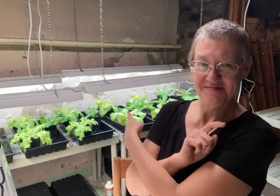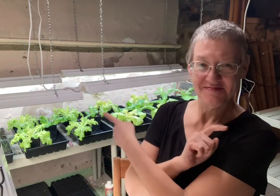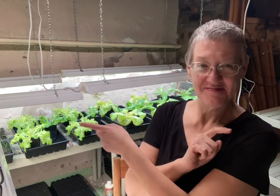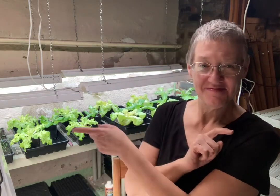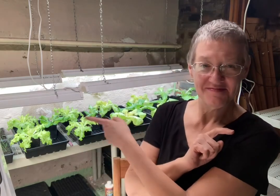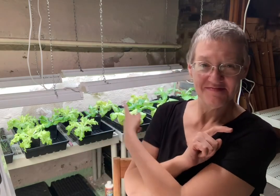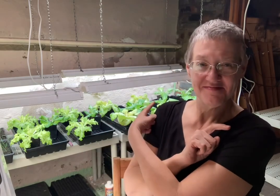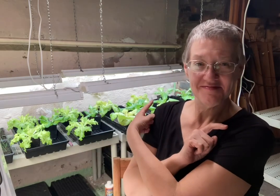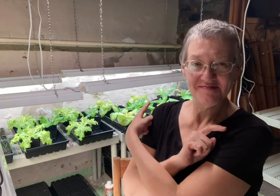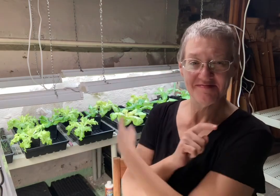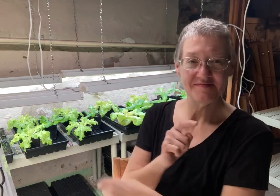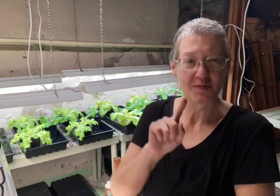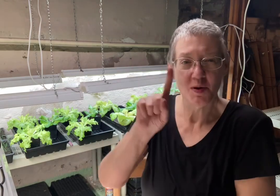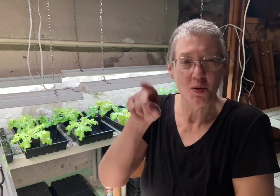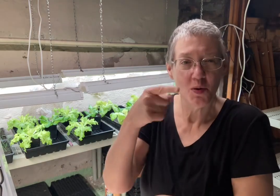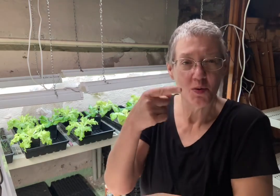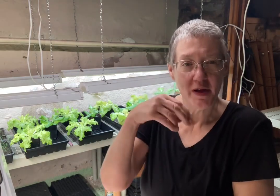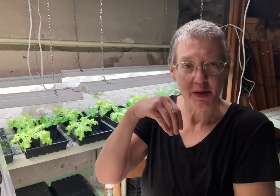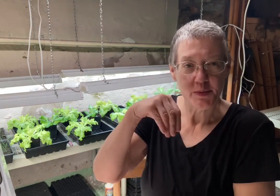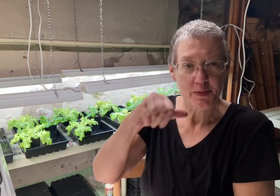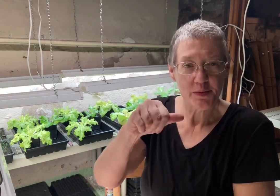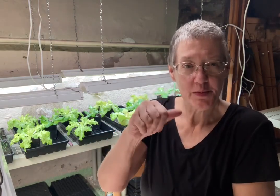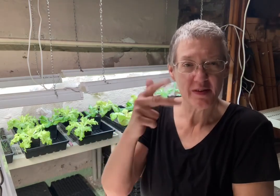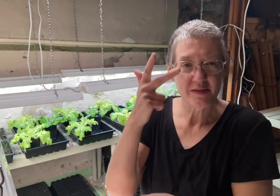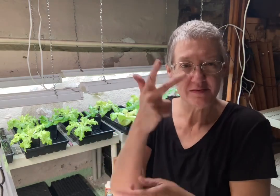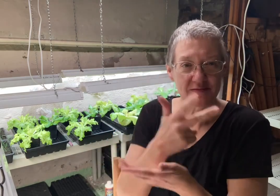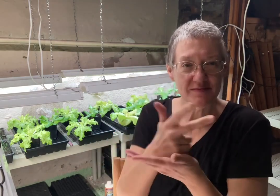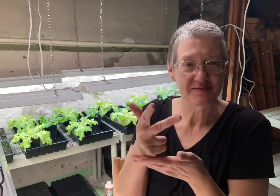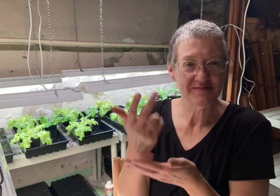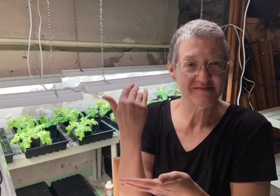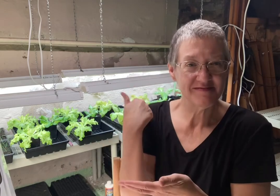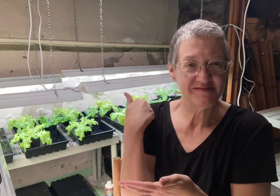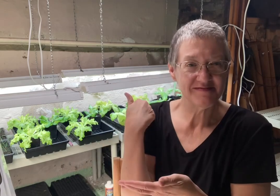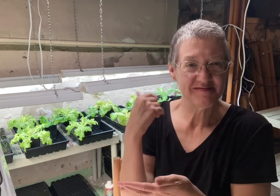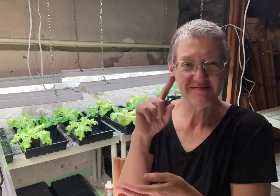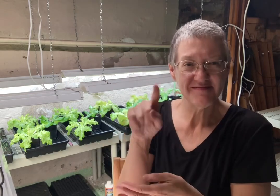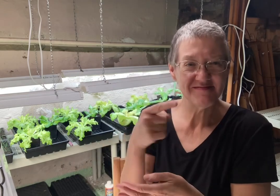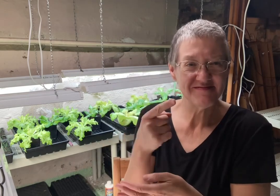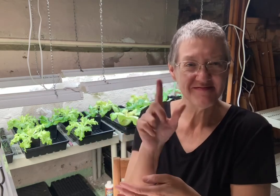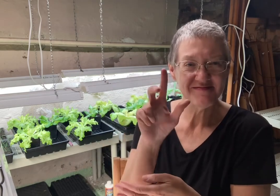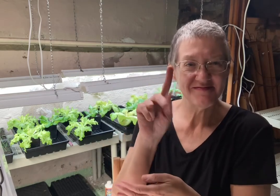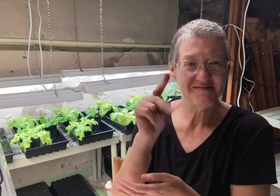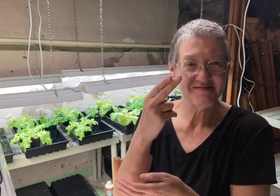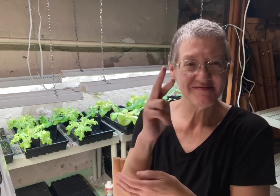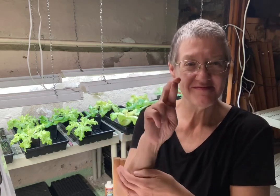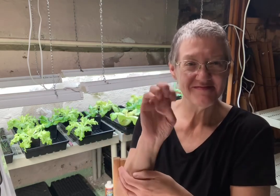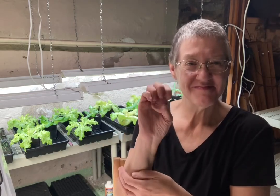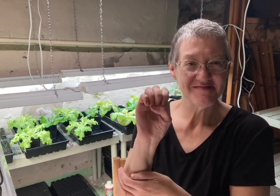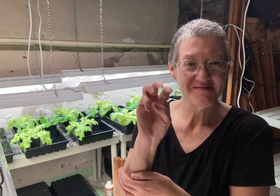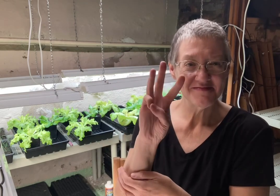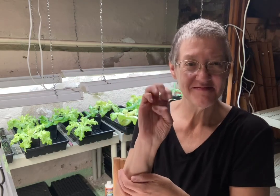beautiful all this lettuce is. We only sowed those 3 weeks ago.